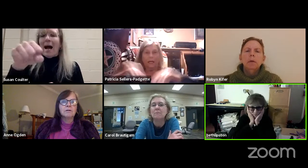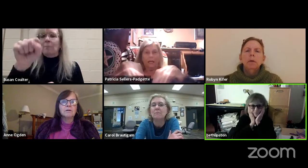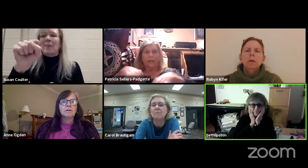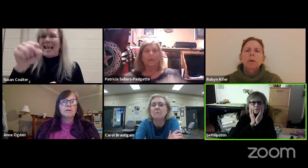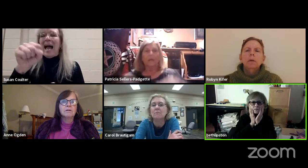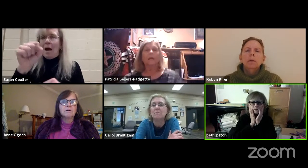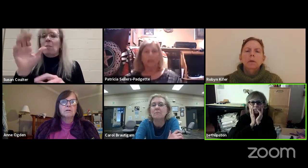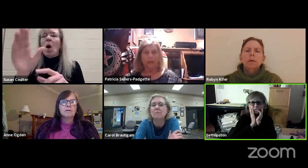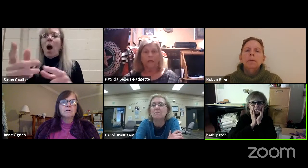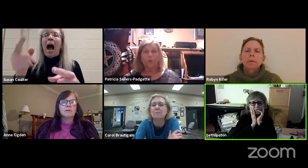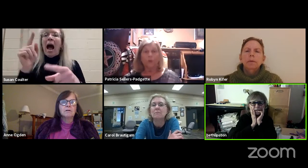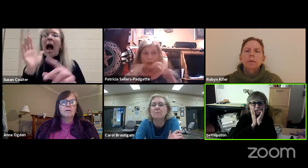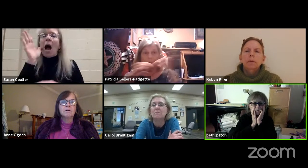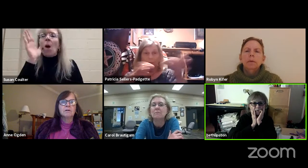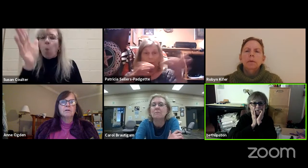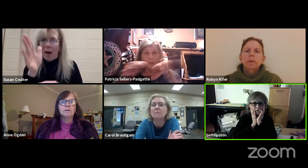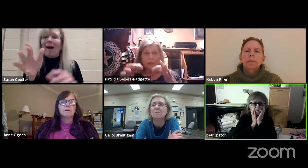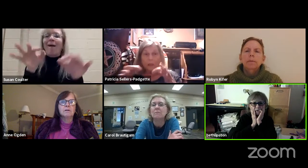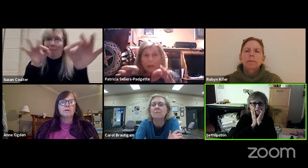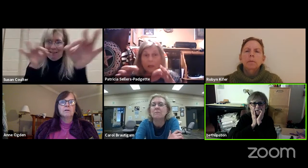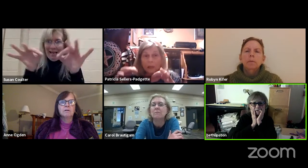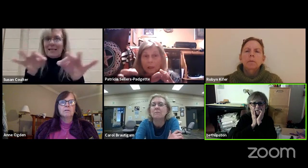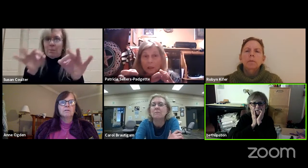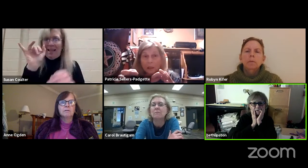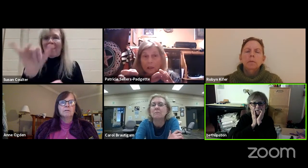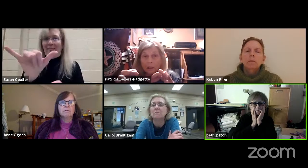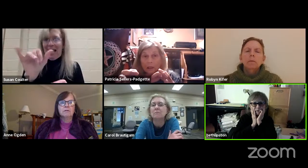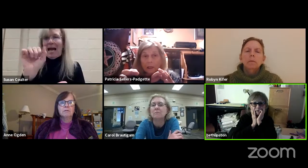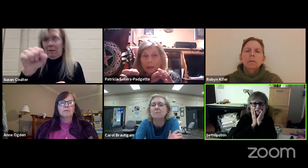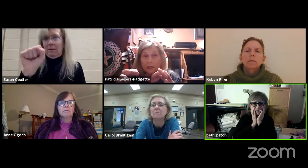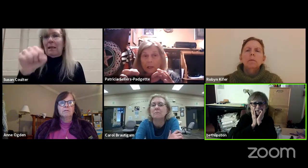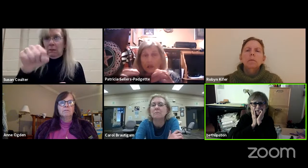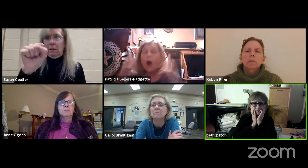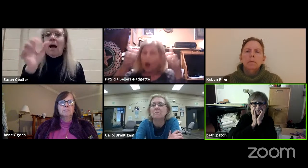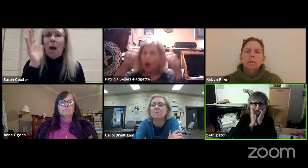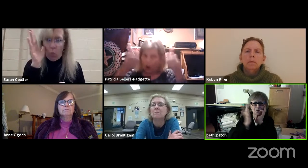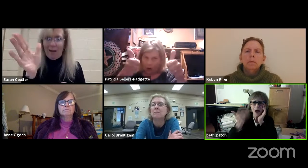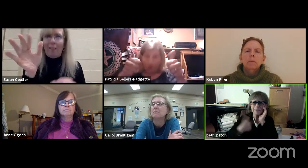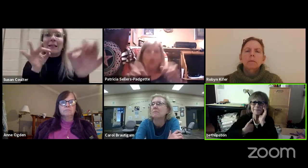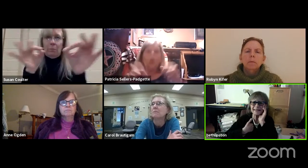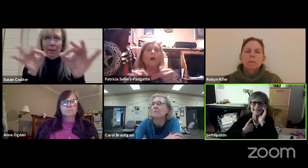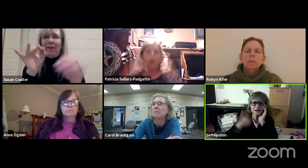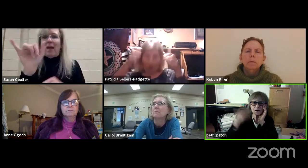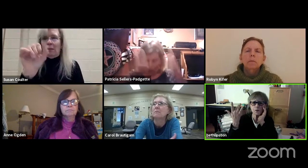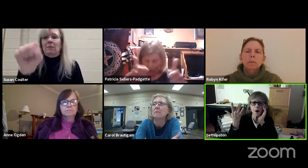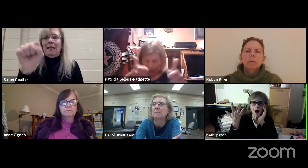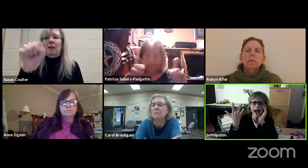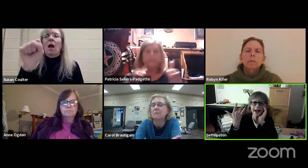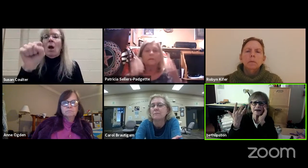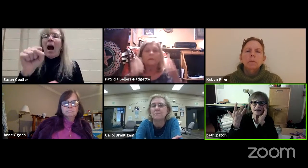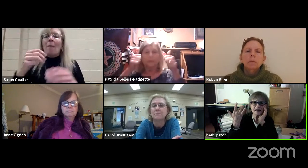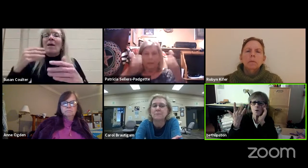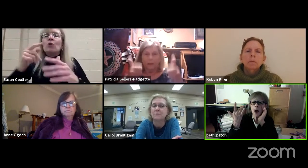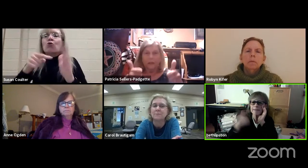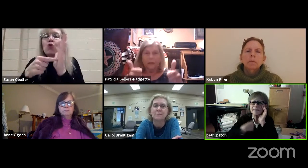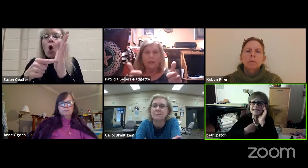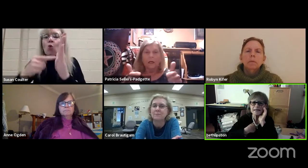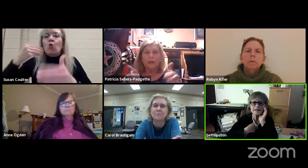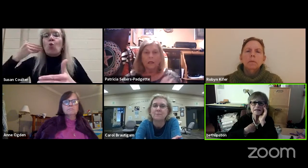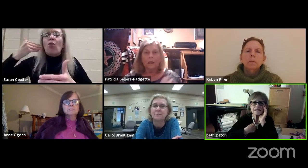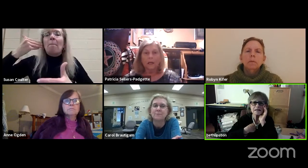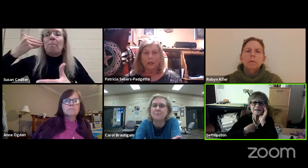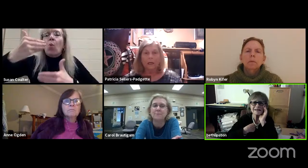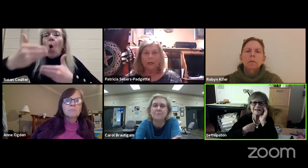Oh, yeah, yeah. I will explain that. Yes, I will explain that. Yes, I'm going to